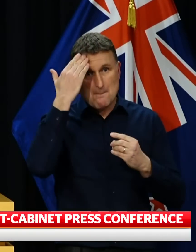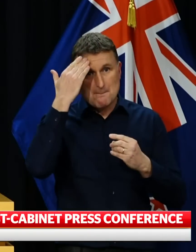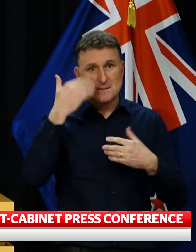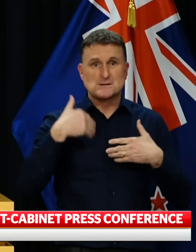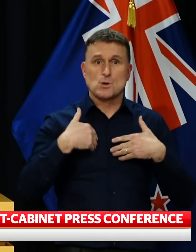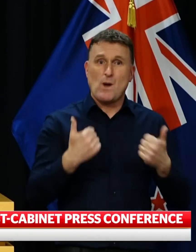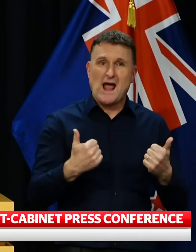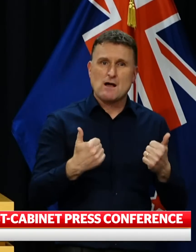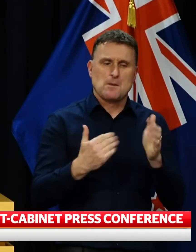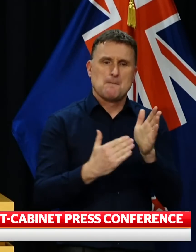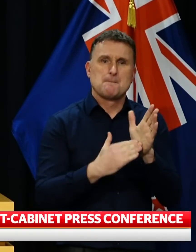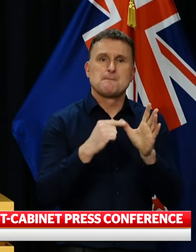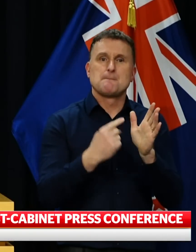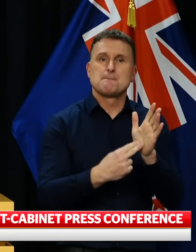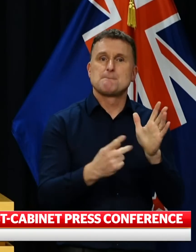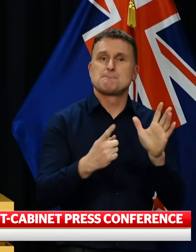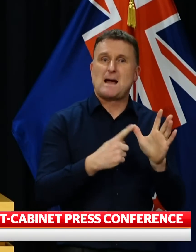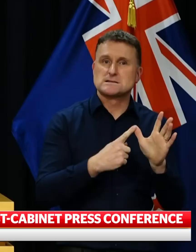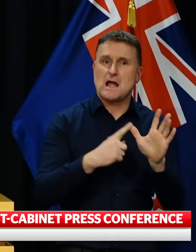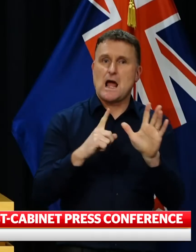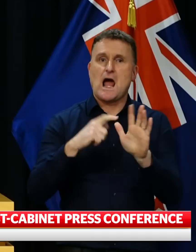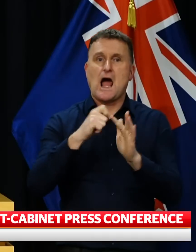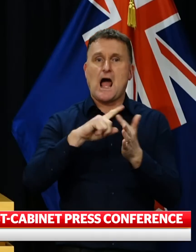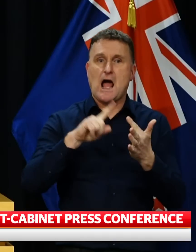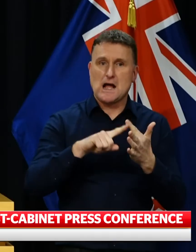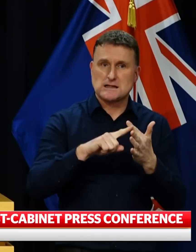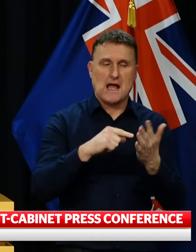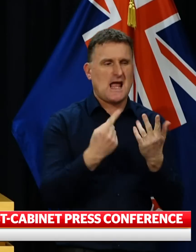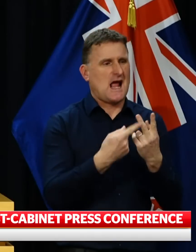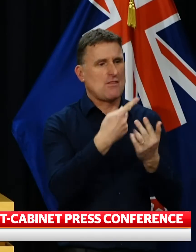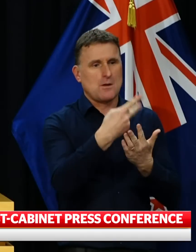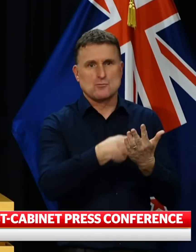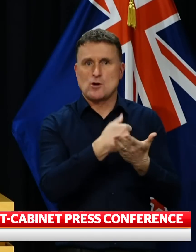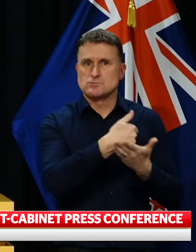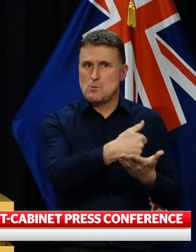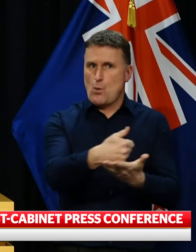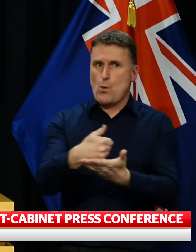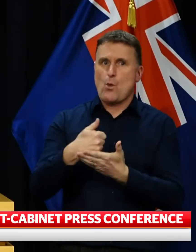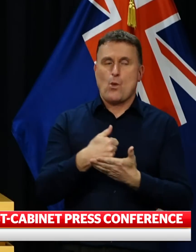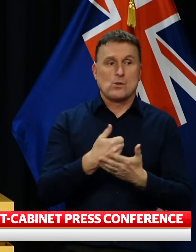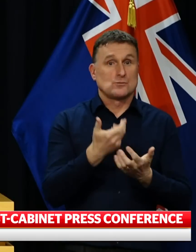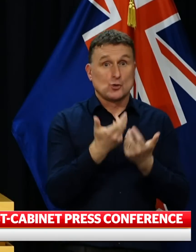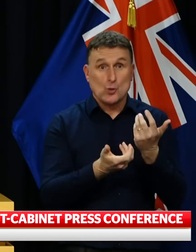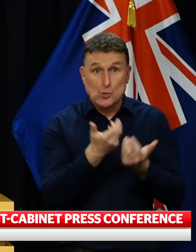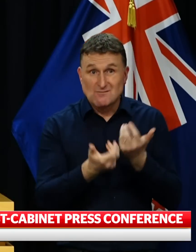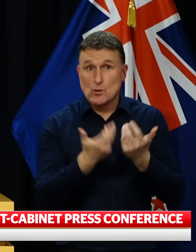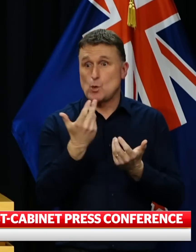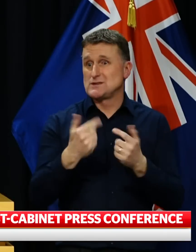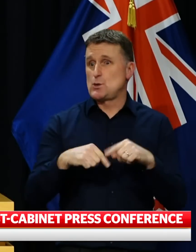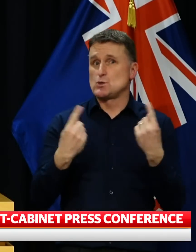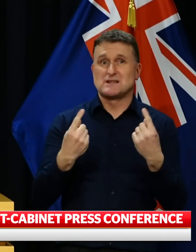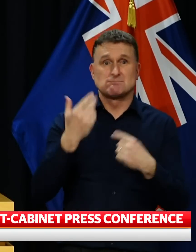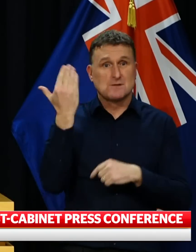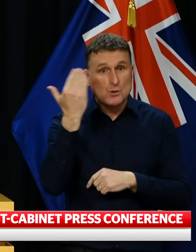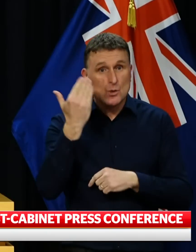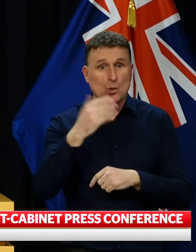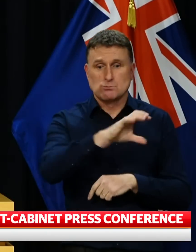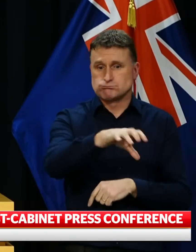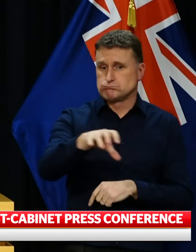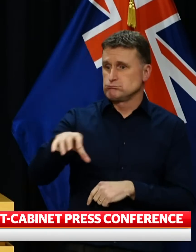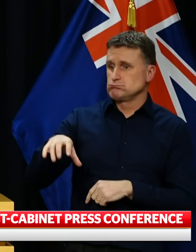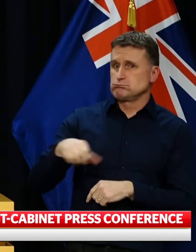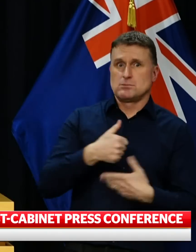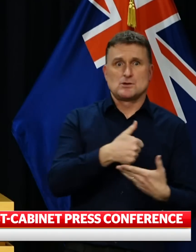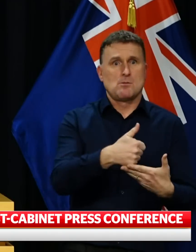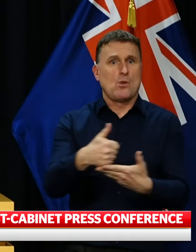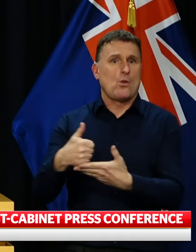and other programs. We funded additional mental wellbeing supports in every university and tertiary education institution. That's